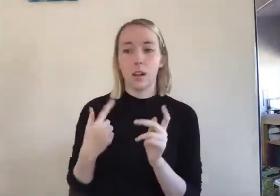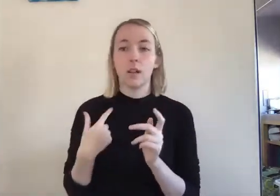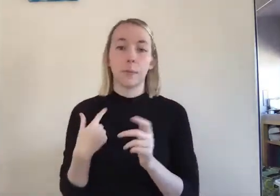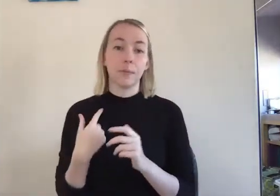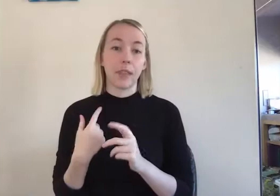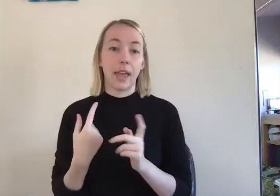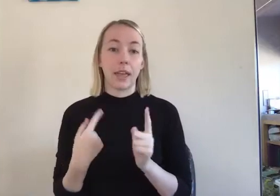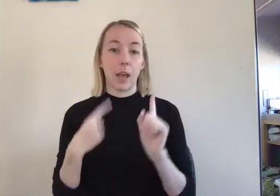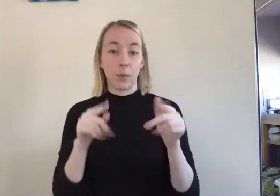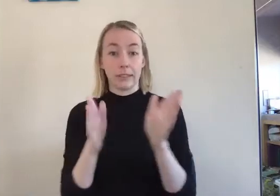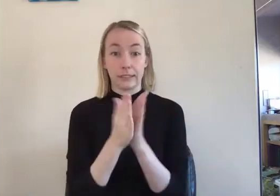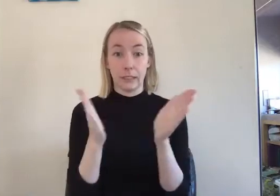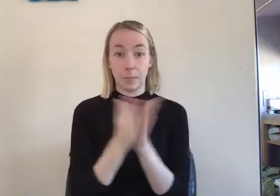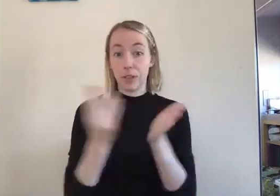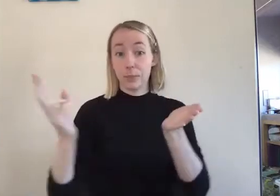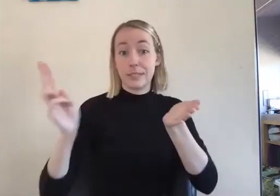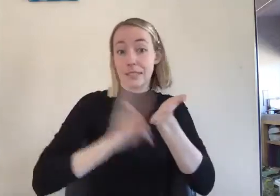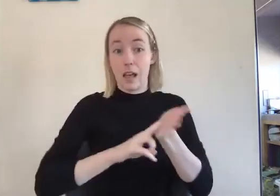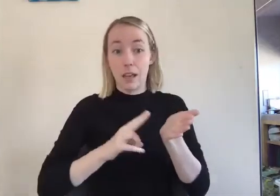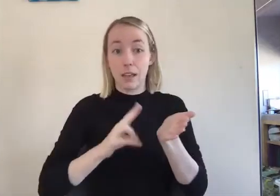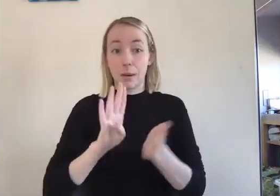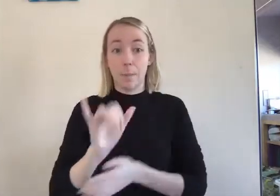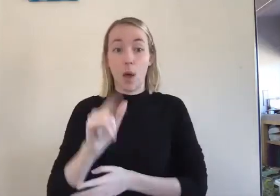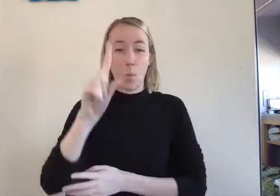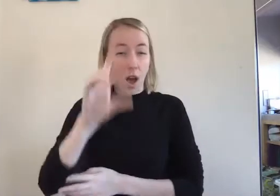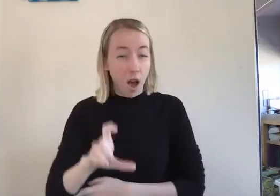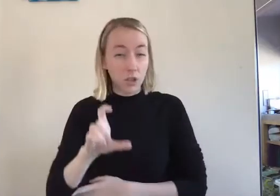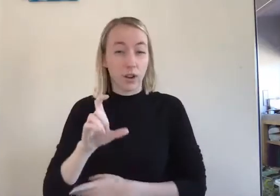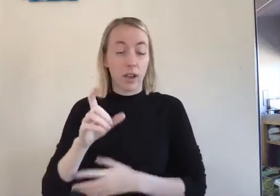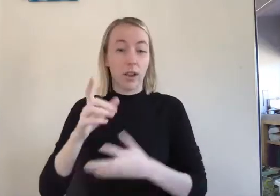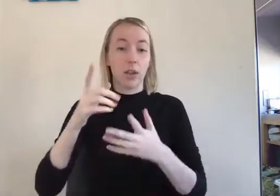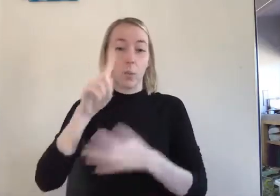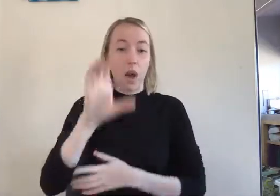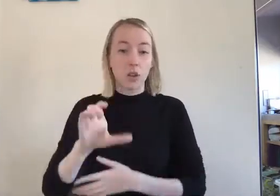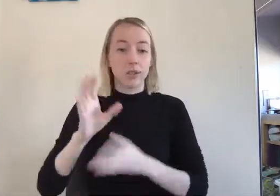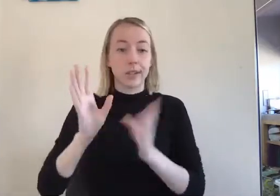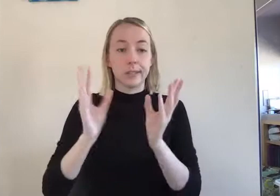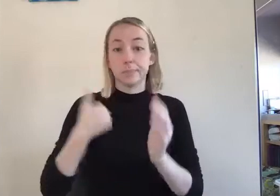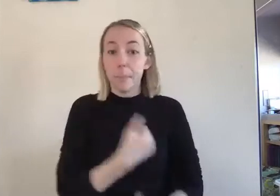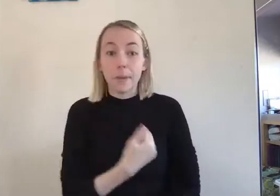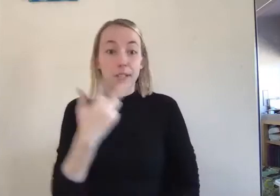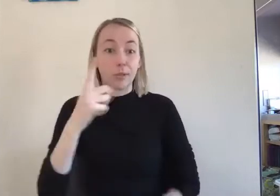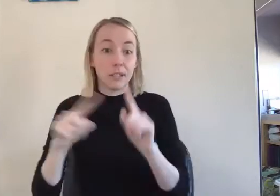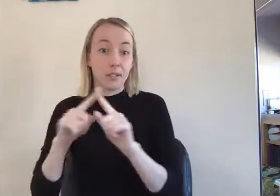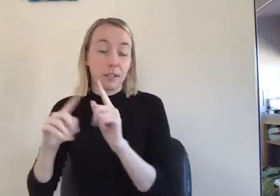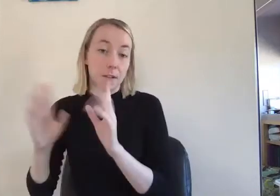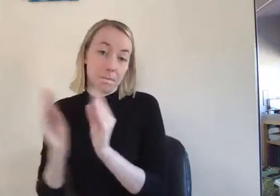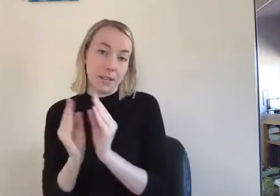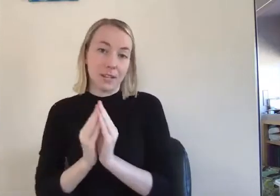lot of the marathon meetings. So I got that book that was signed by 100 members at like 3 consecutive meetings. So